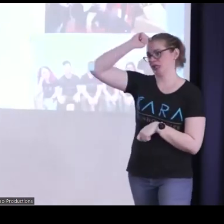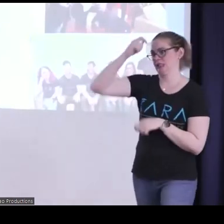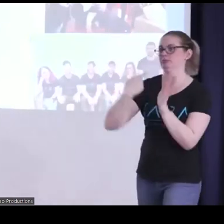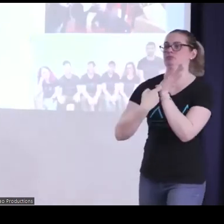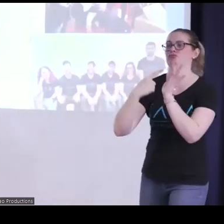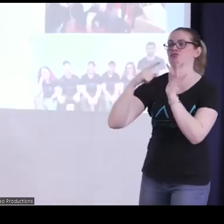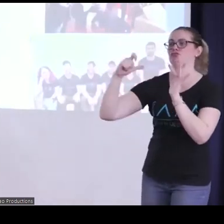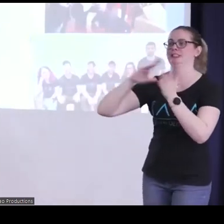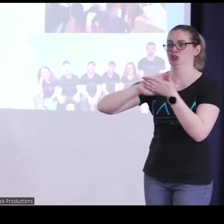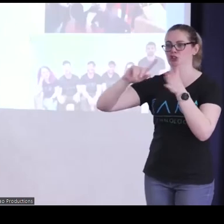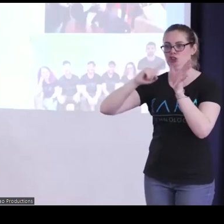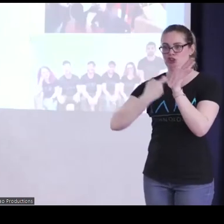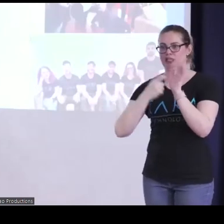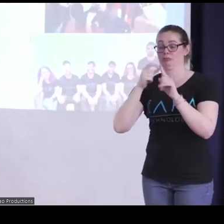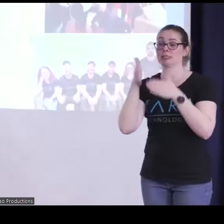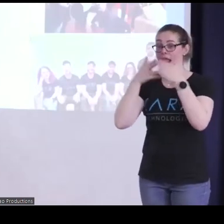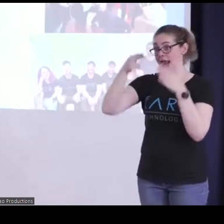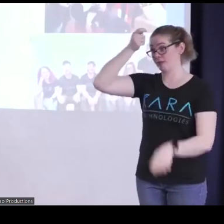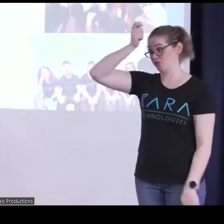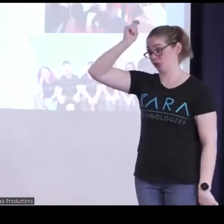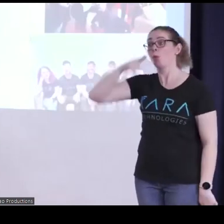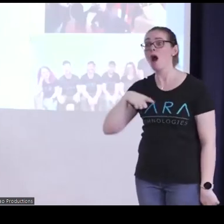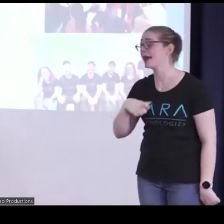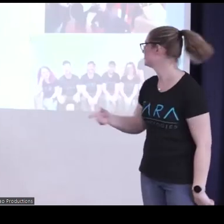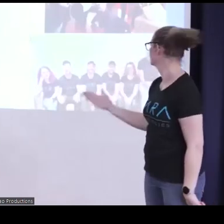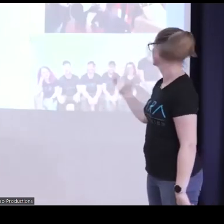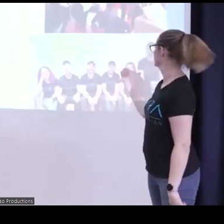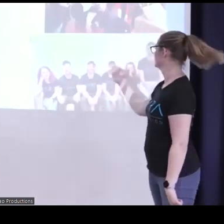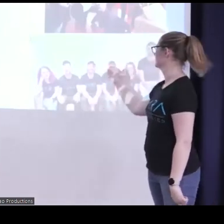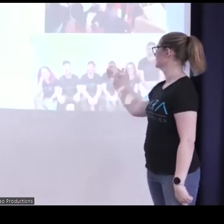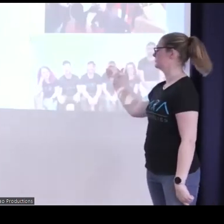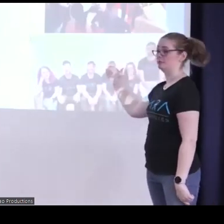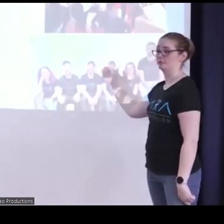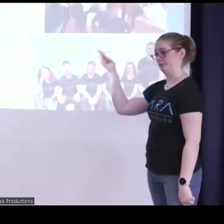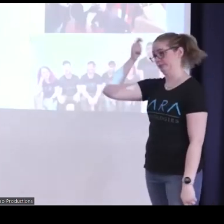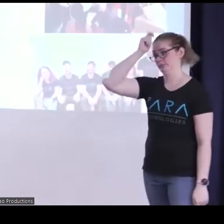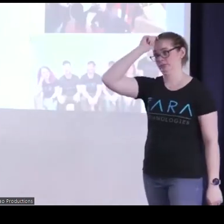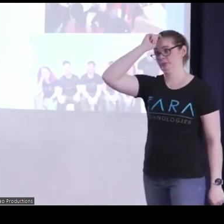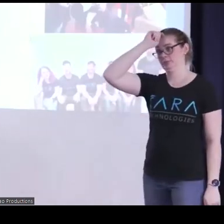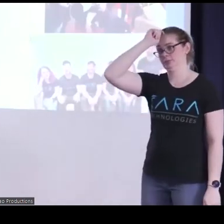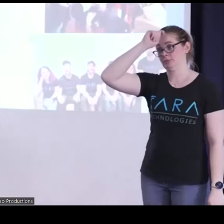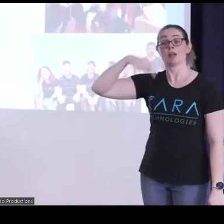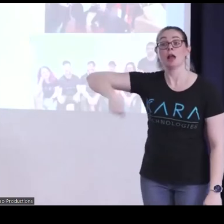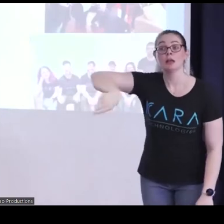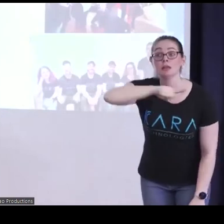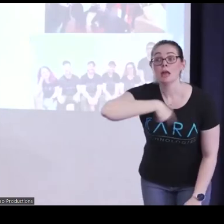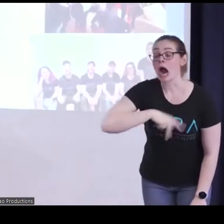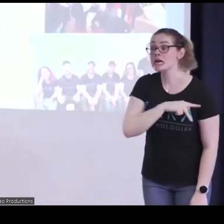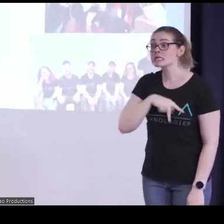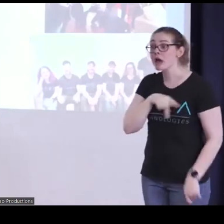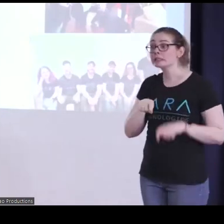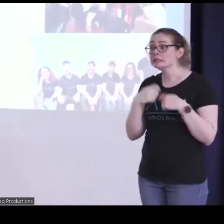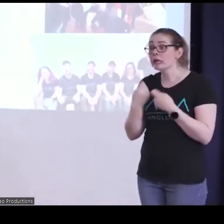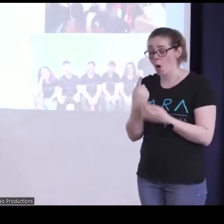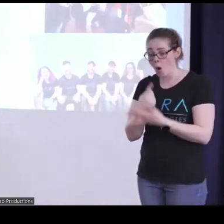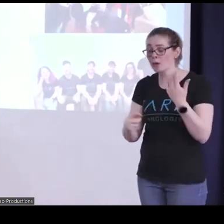here we have Richard. This is his sign name. And the reason for that, as you can see, is he's always wearing a